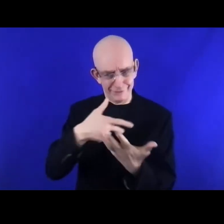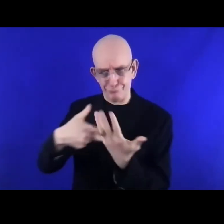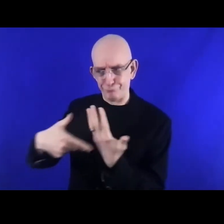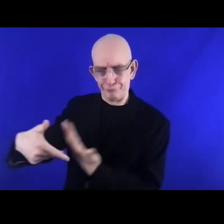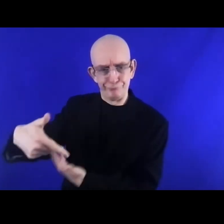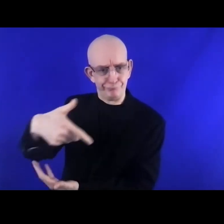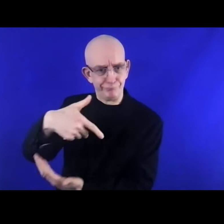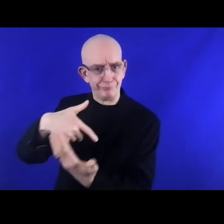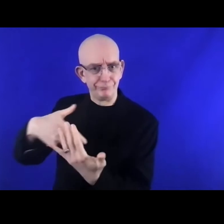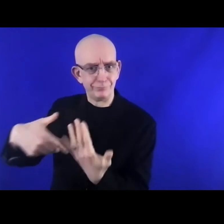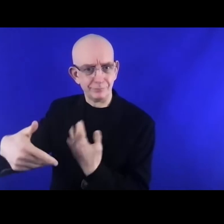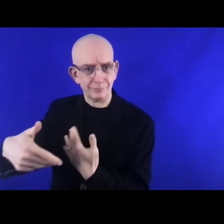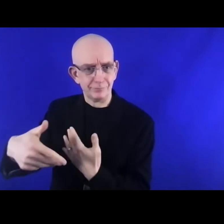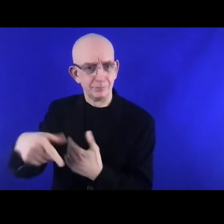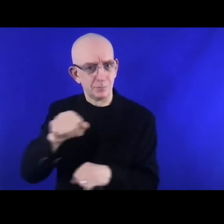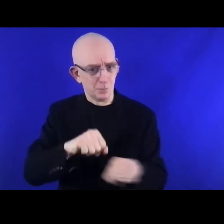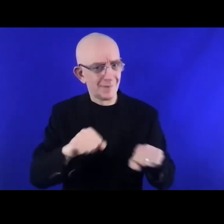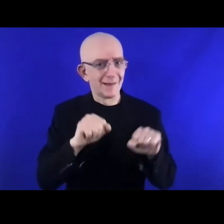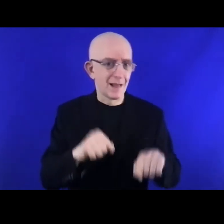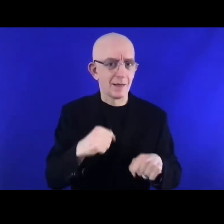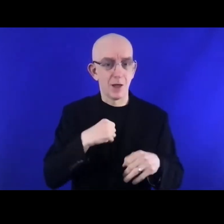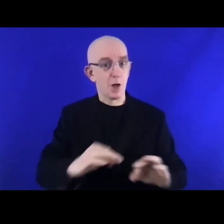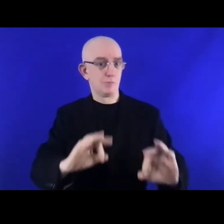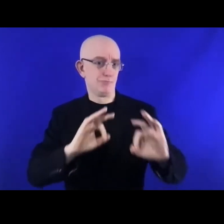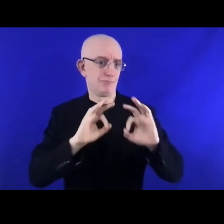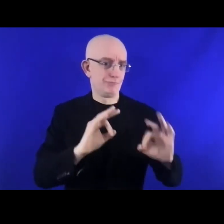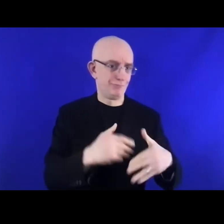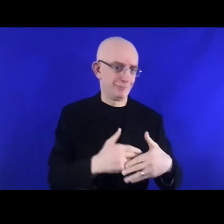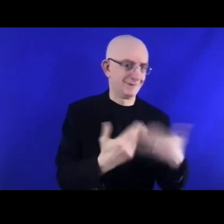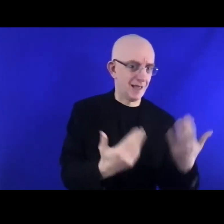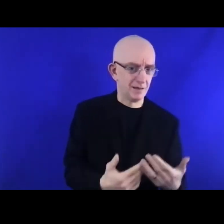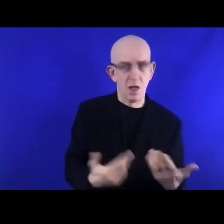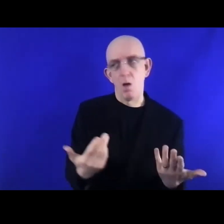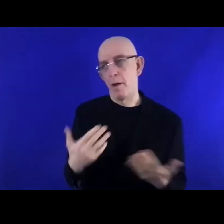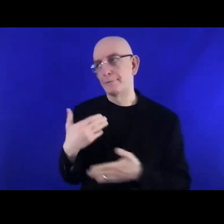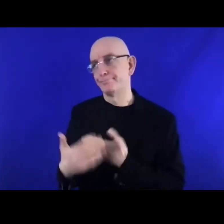education has repercussions in not being able to find a job. And